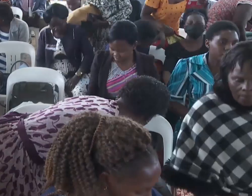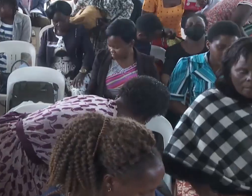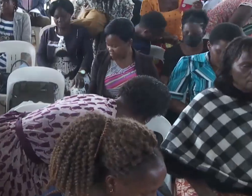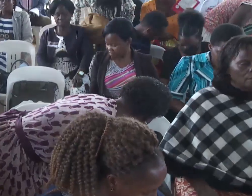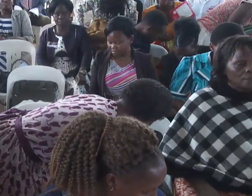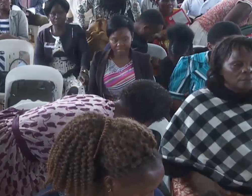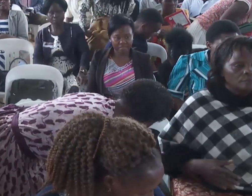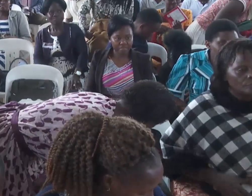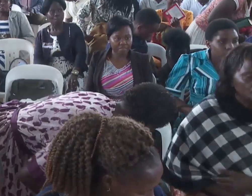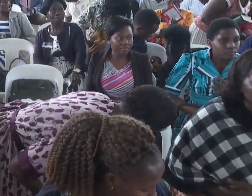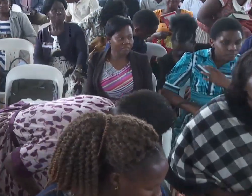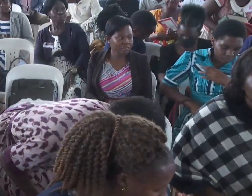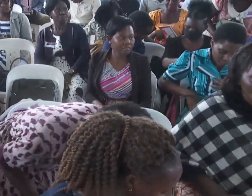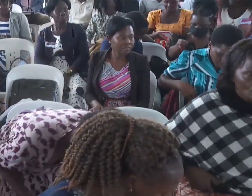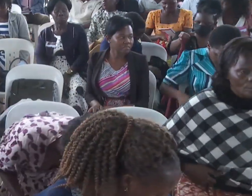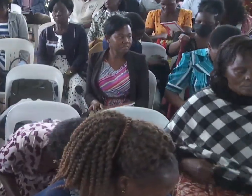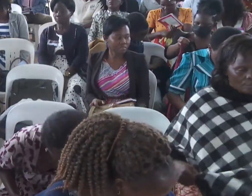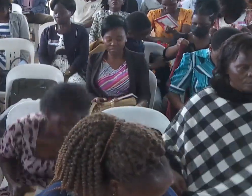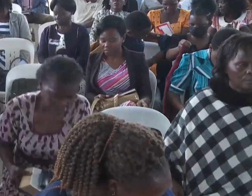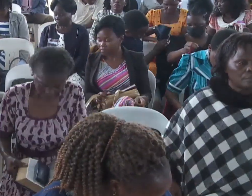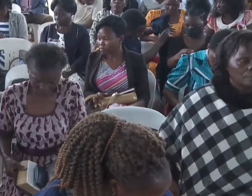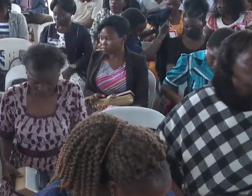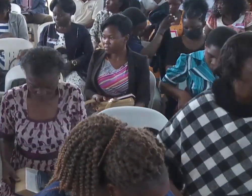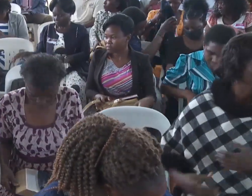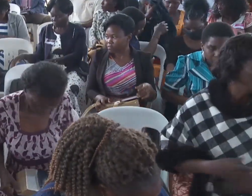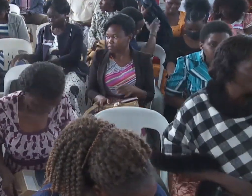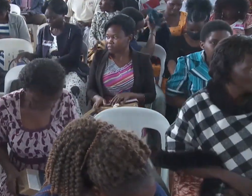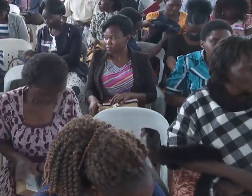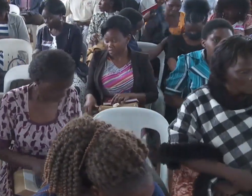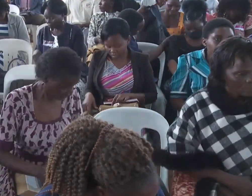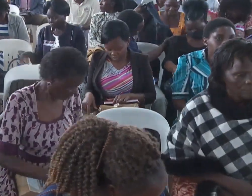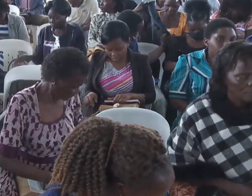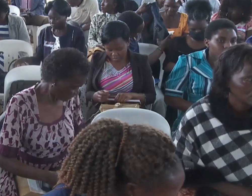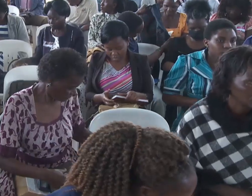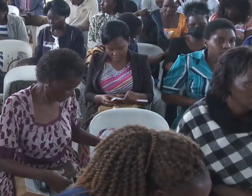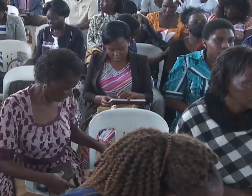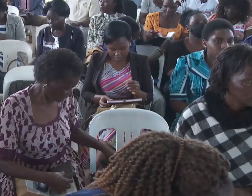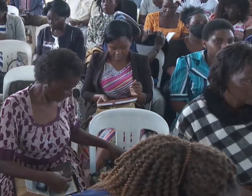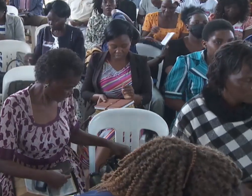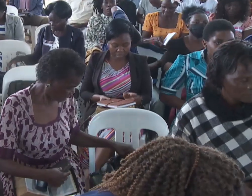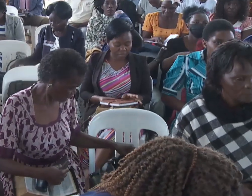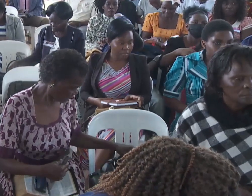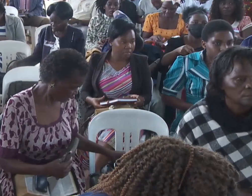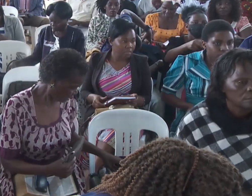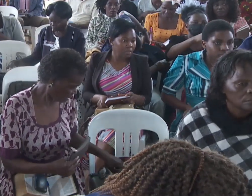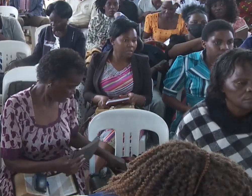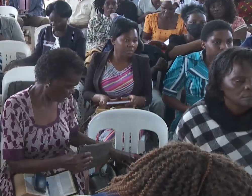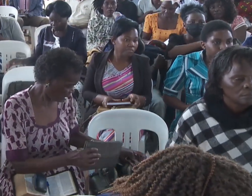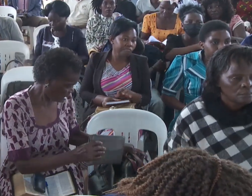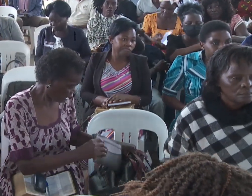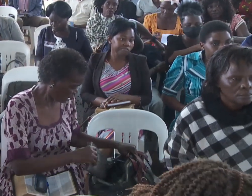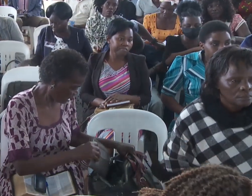down. I want to thank God for our pastor. He has done us